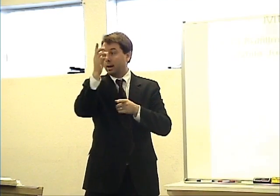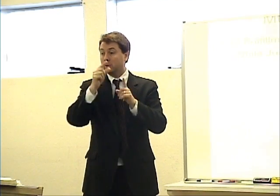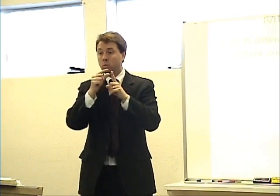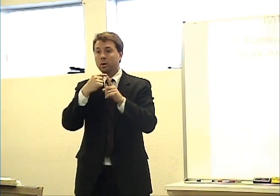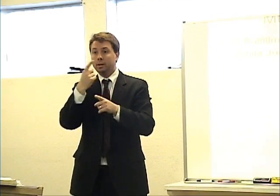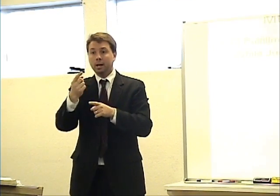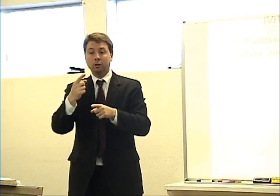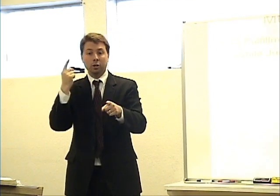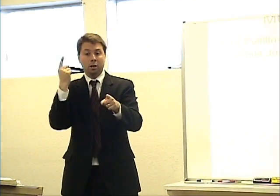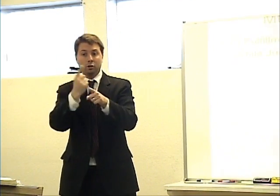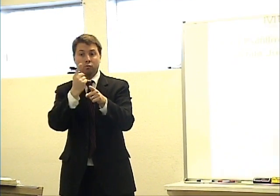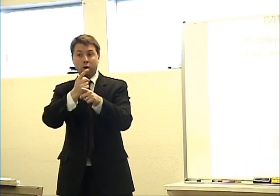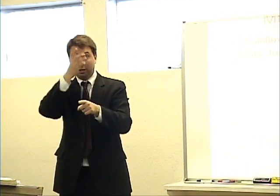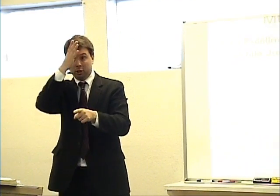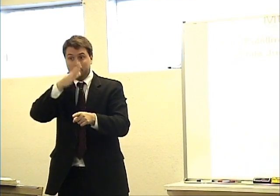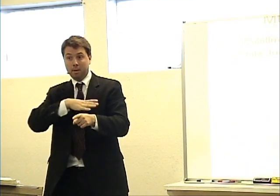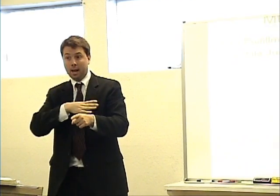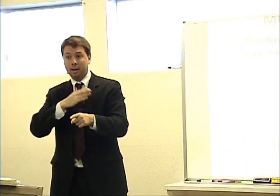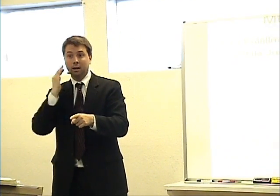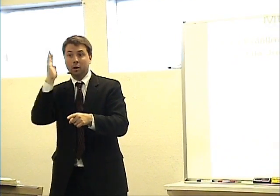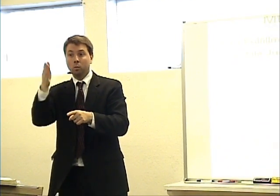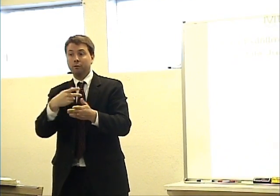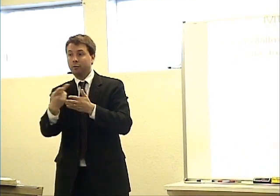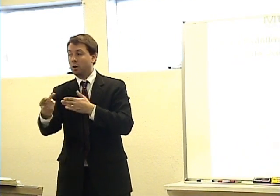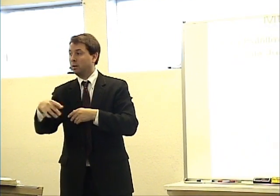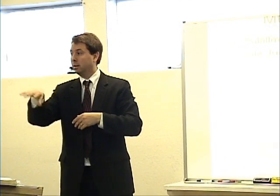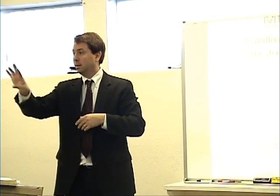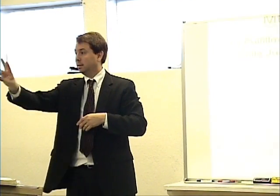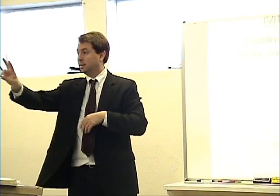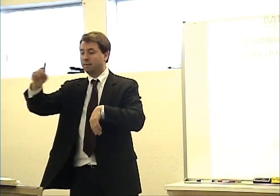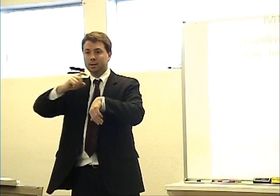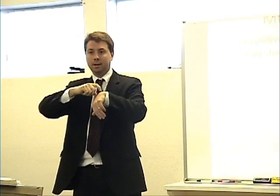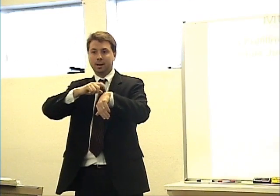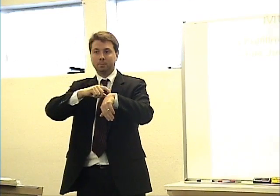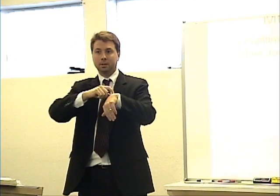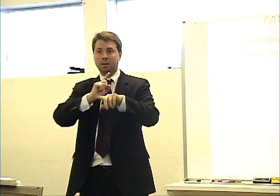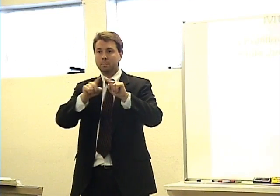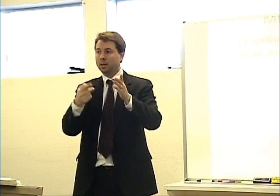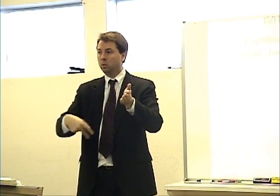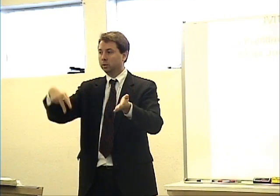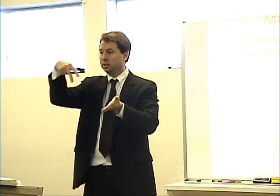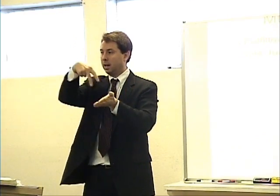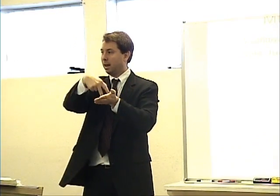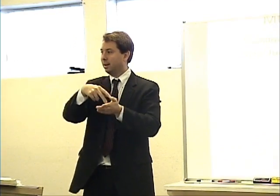God's word tells, the righteous man will fall 7 times. He will stand again.